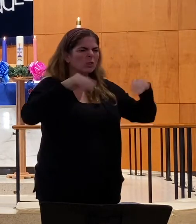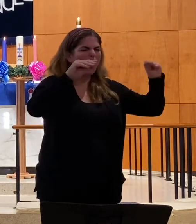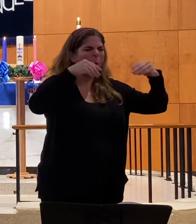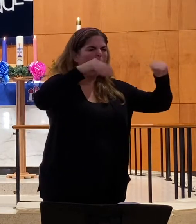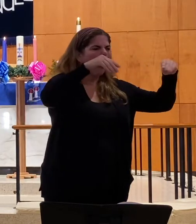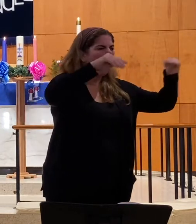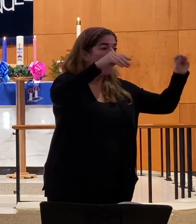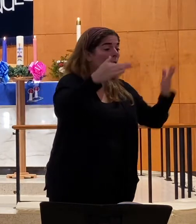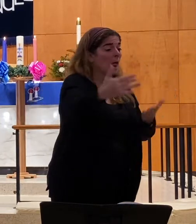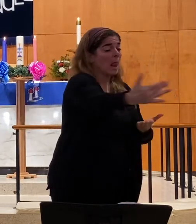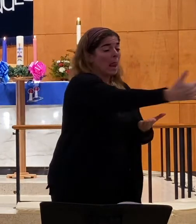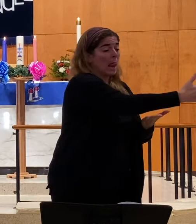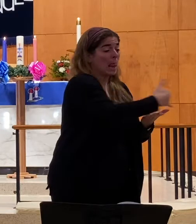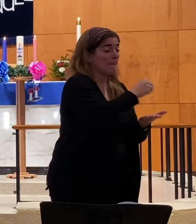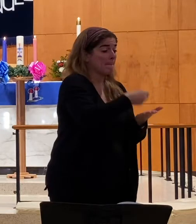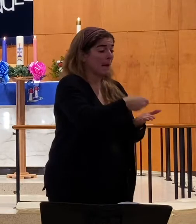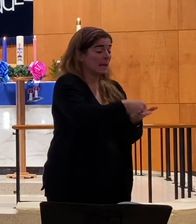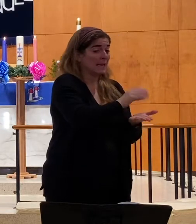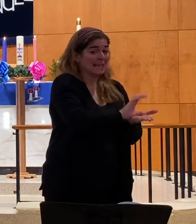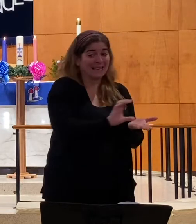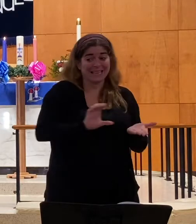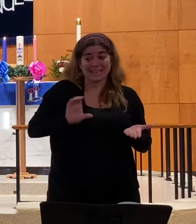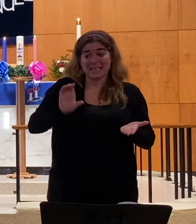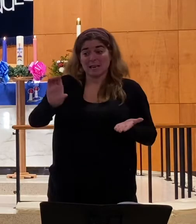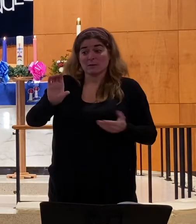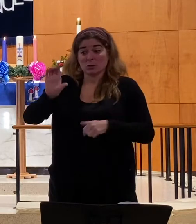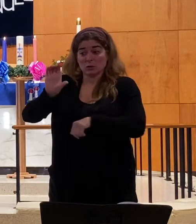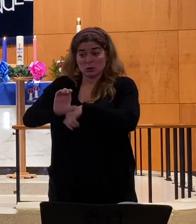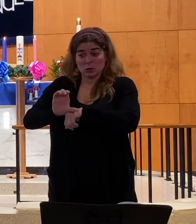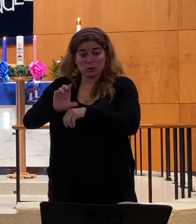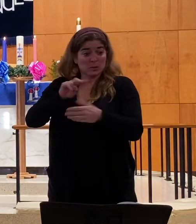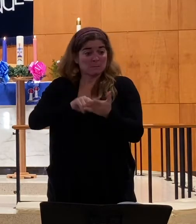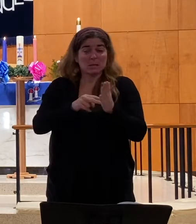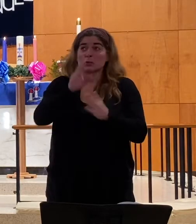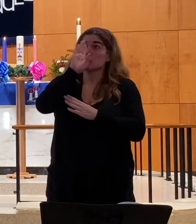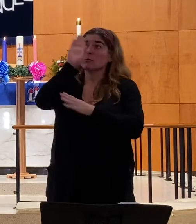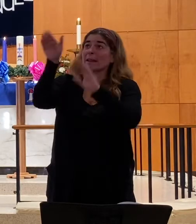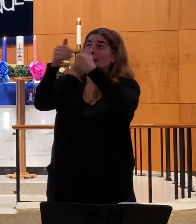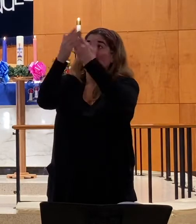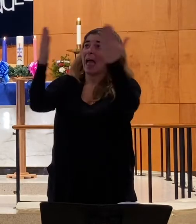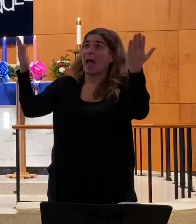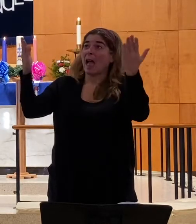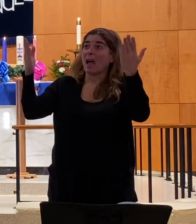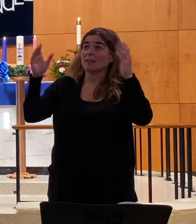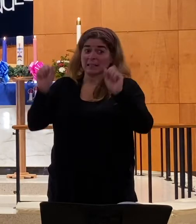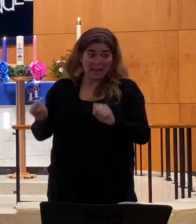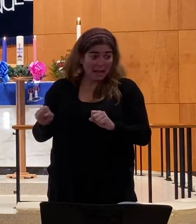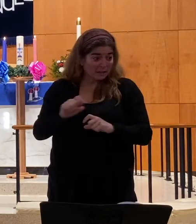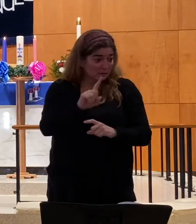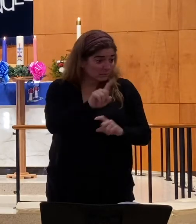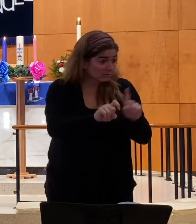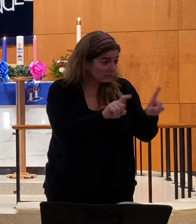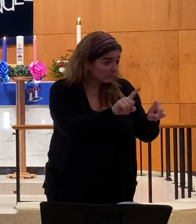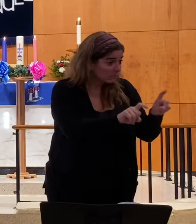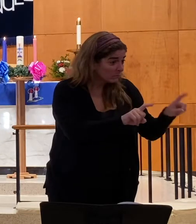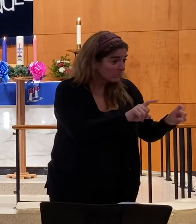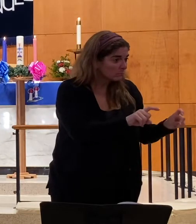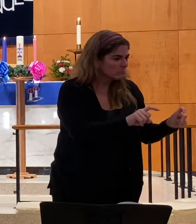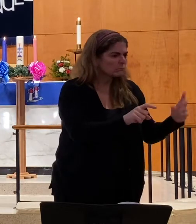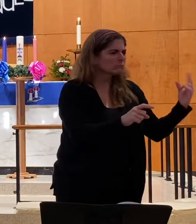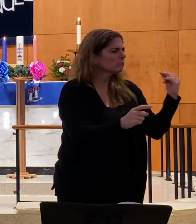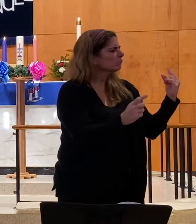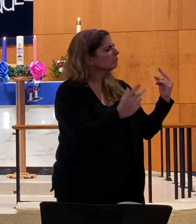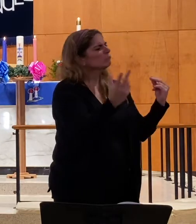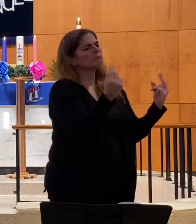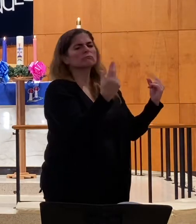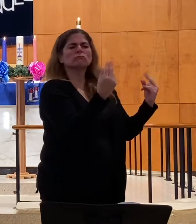to the church, would that get me into heaven? She asked the children of her Sunday school class. No,